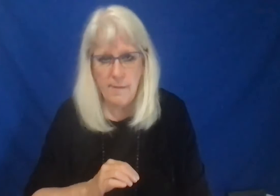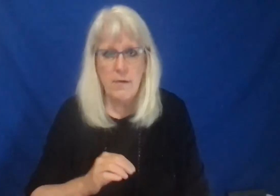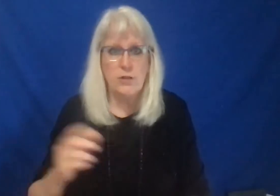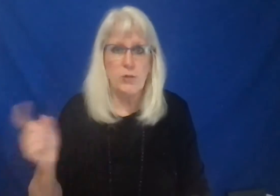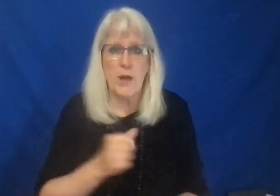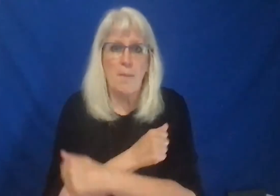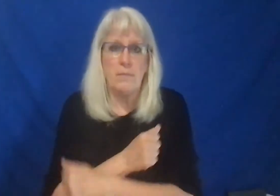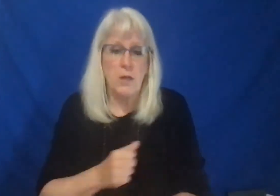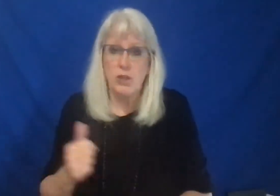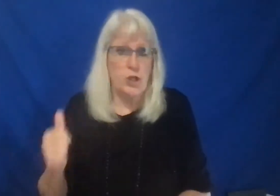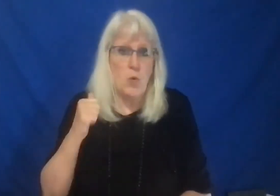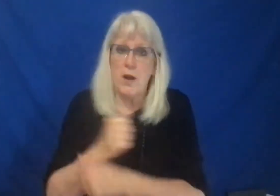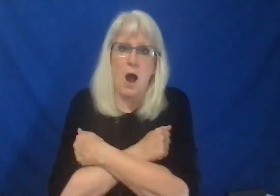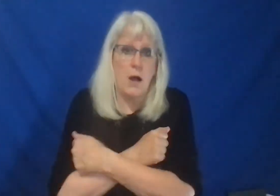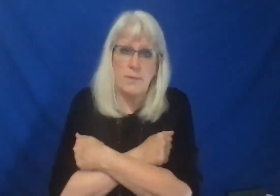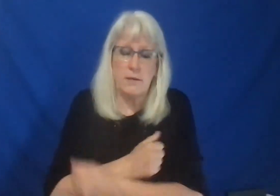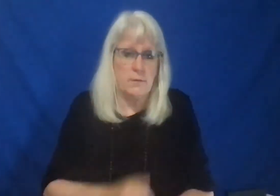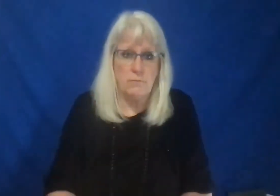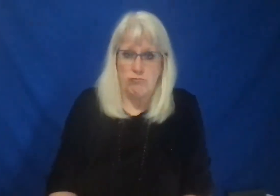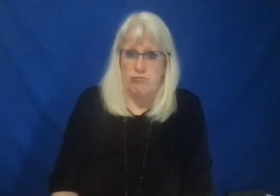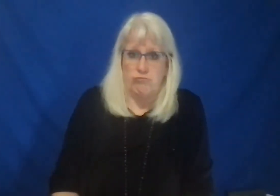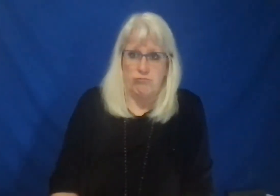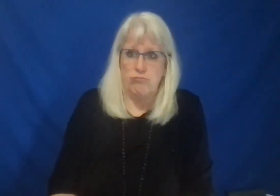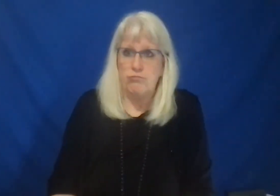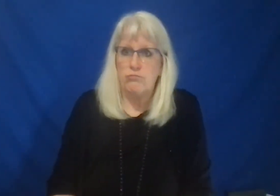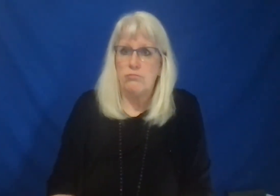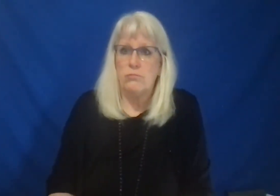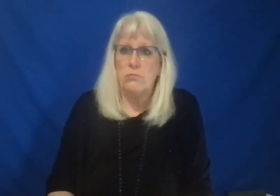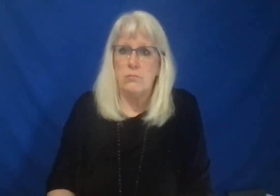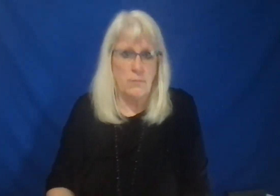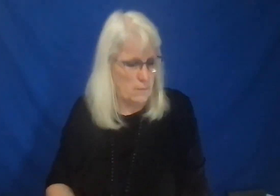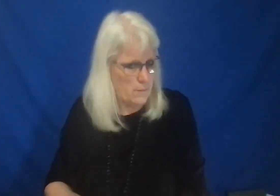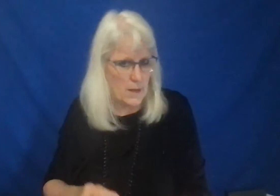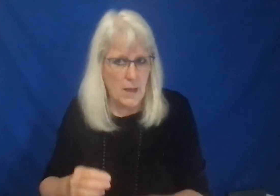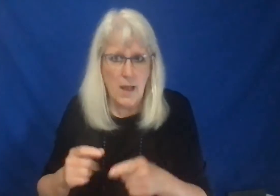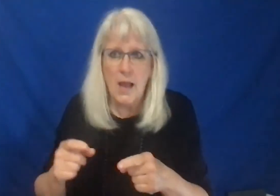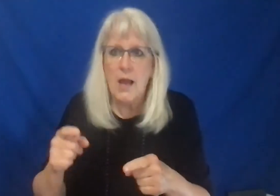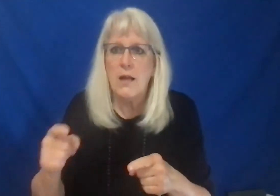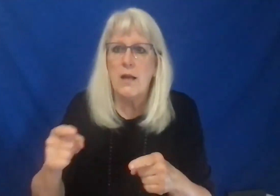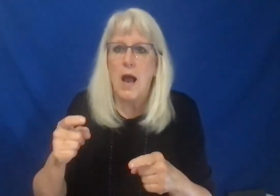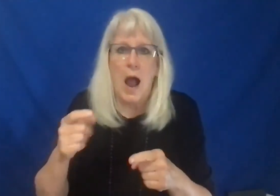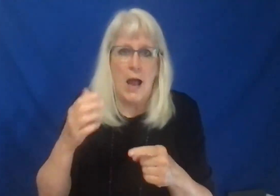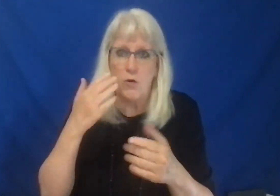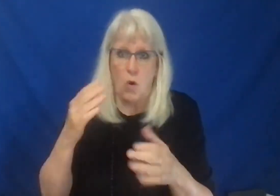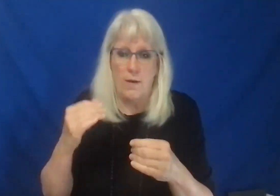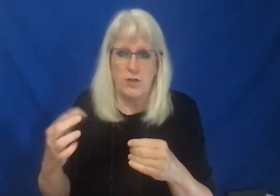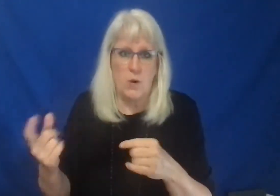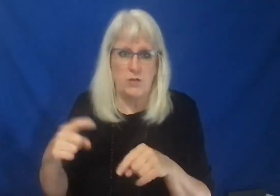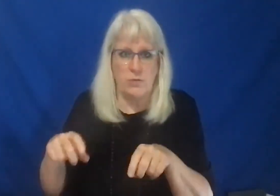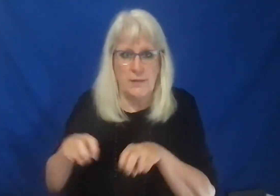waited. Transportation in Switzerland are beautiful and clean. And she said, 3 places, please. But I didn't assume that she would want to sit next to me, but then she picked a seat and we all sat next